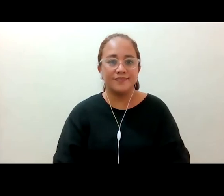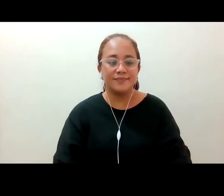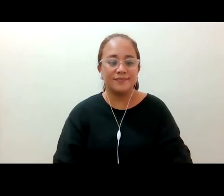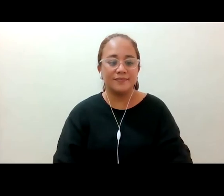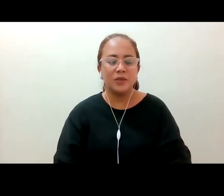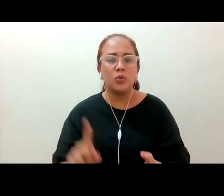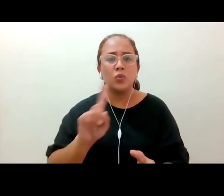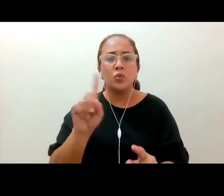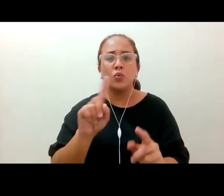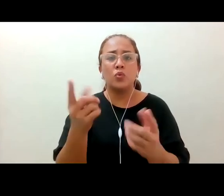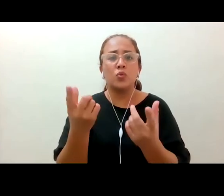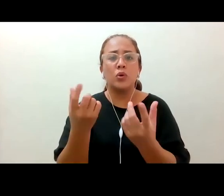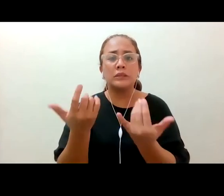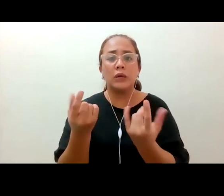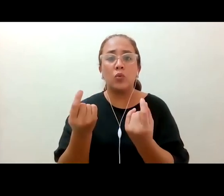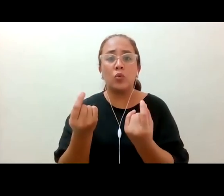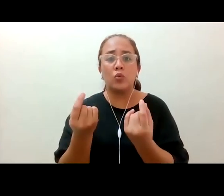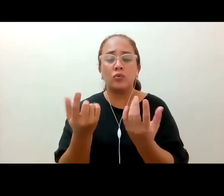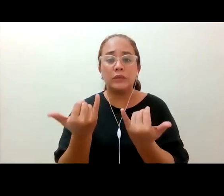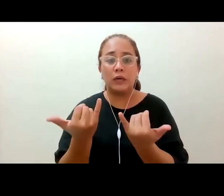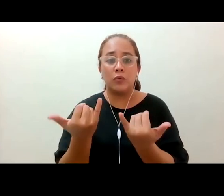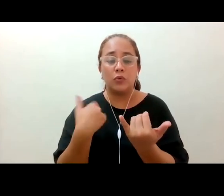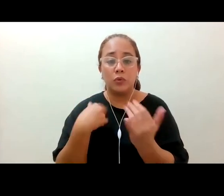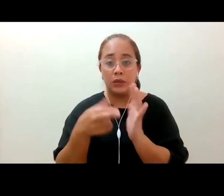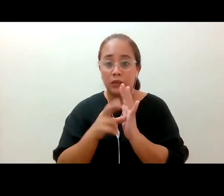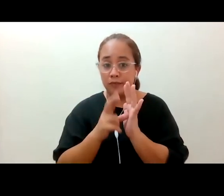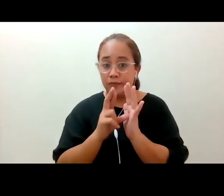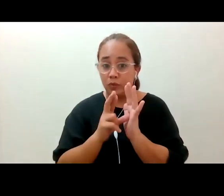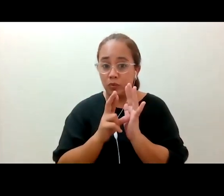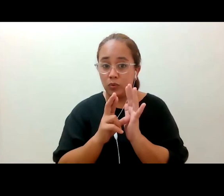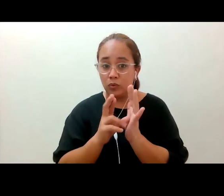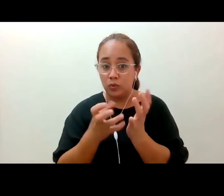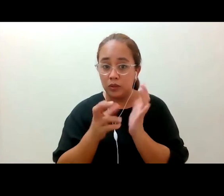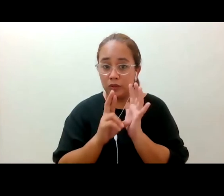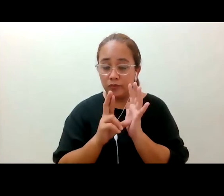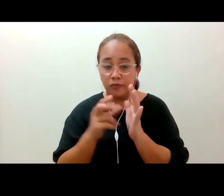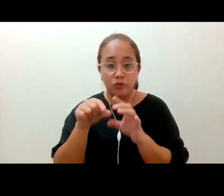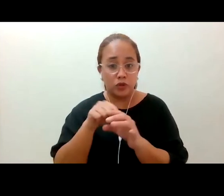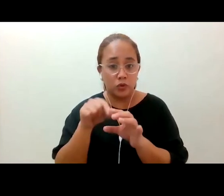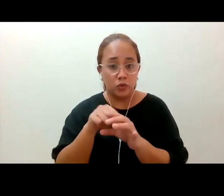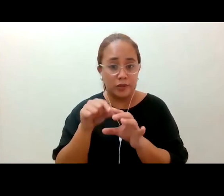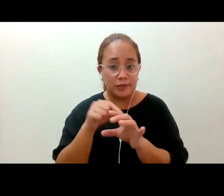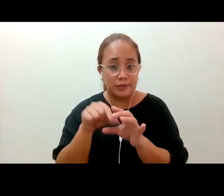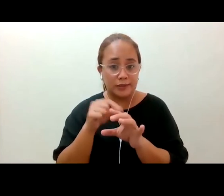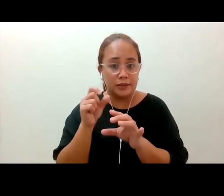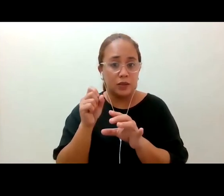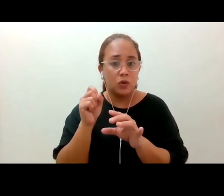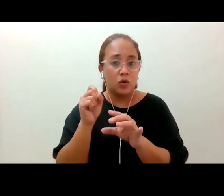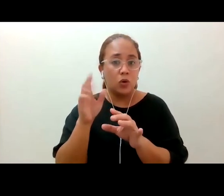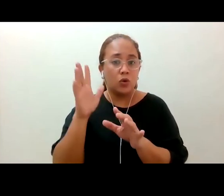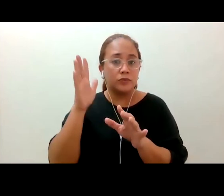What do you want to work on now? We can do a review for the quiz on April